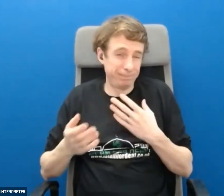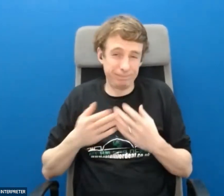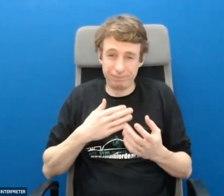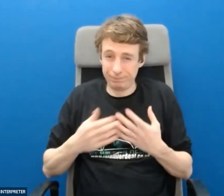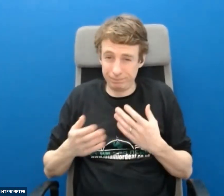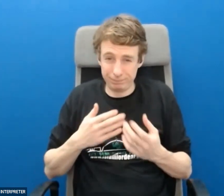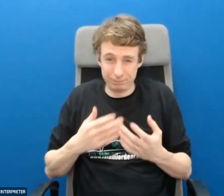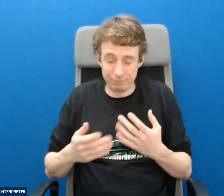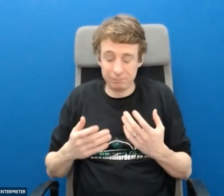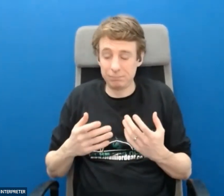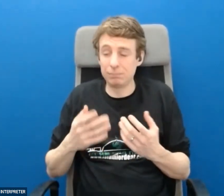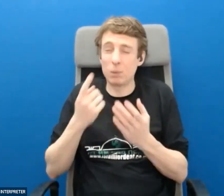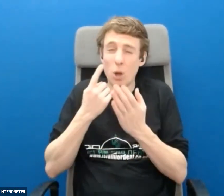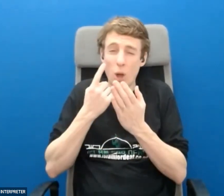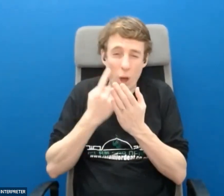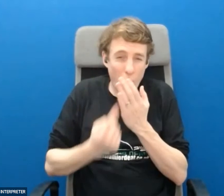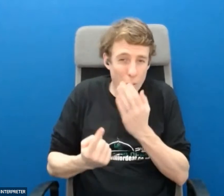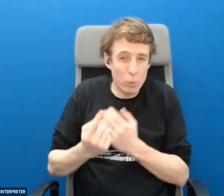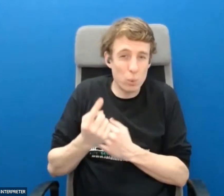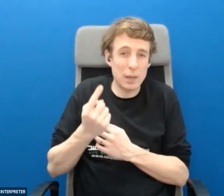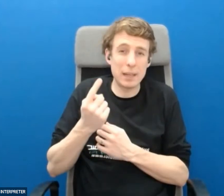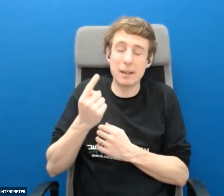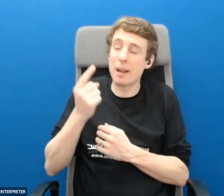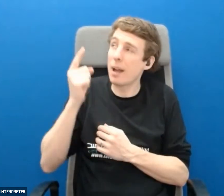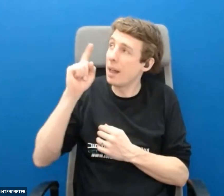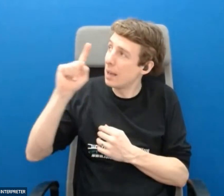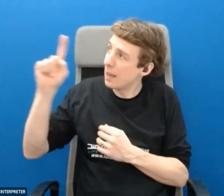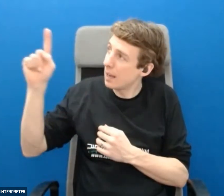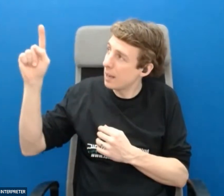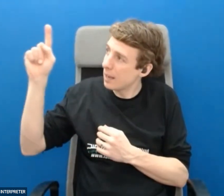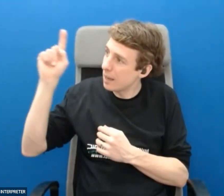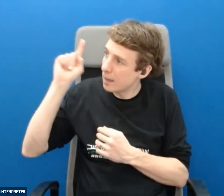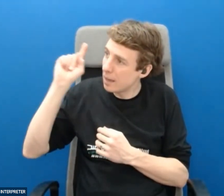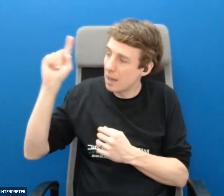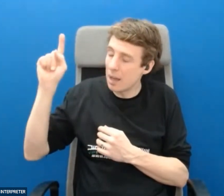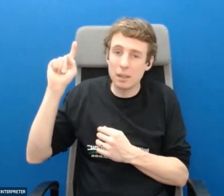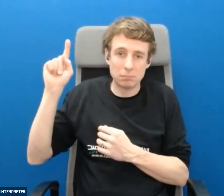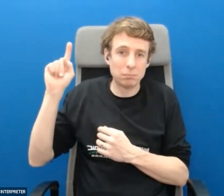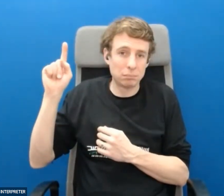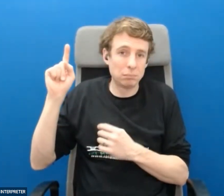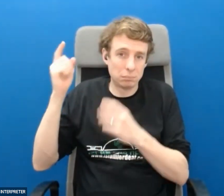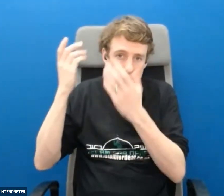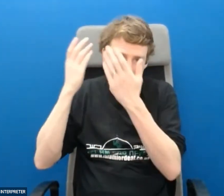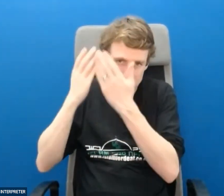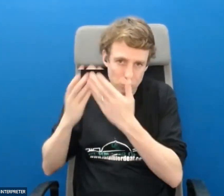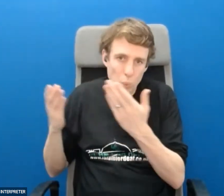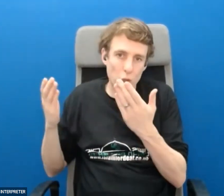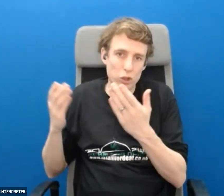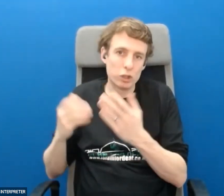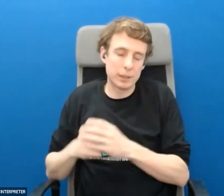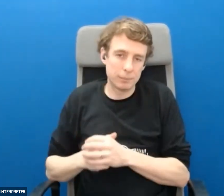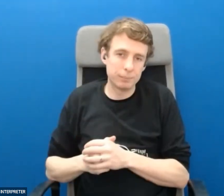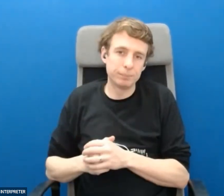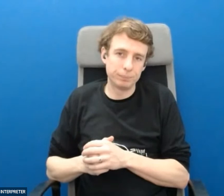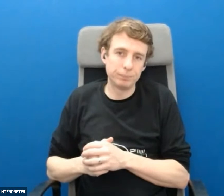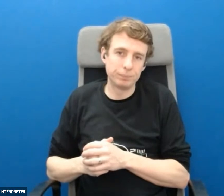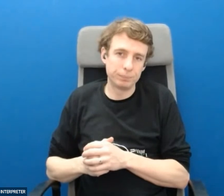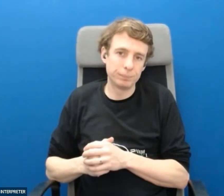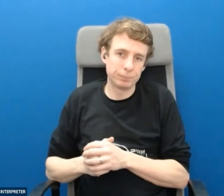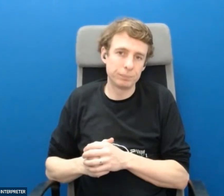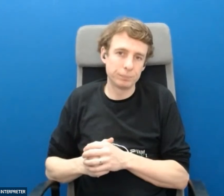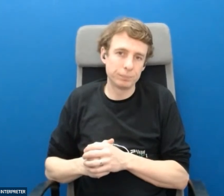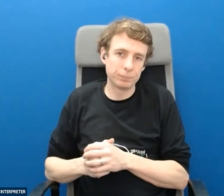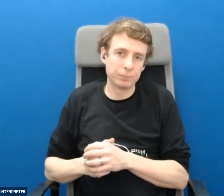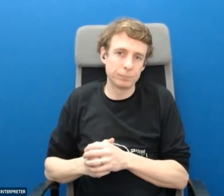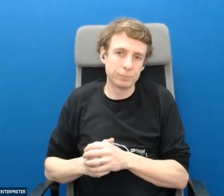Allah, this is something that is prohibited. The slave and the worshipper only worships Allah alone and singles him